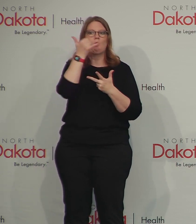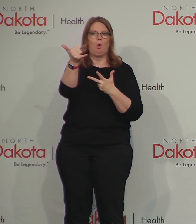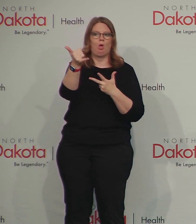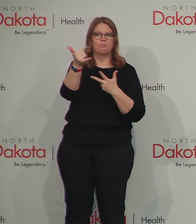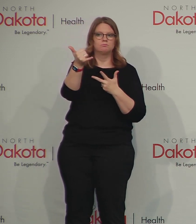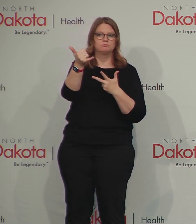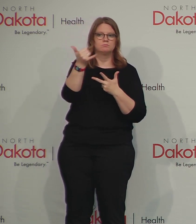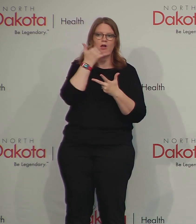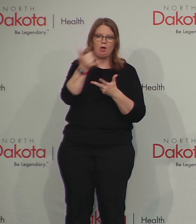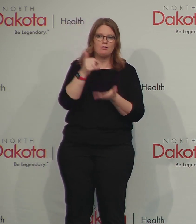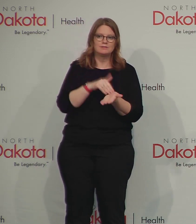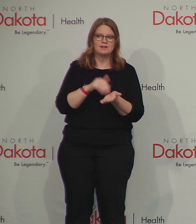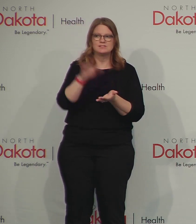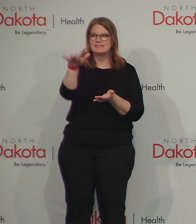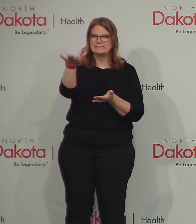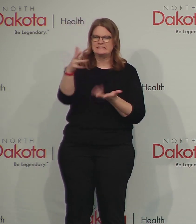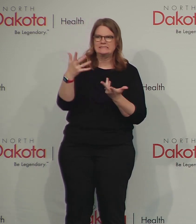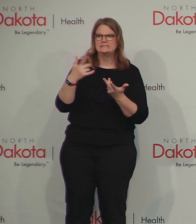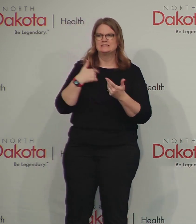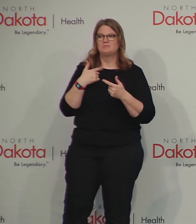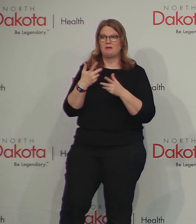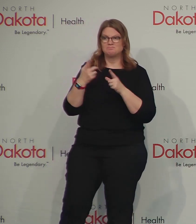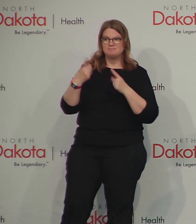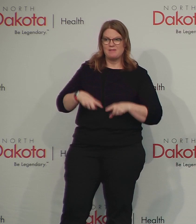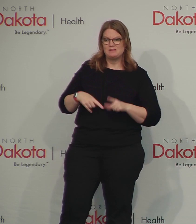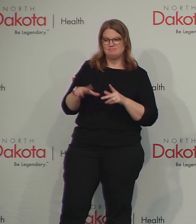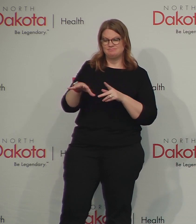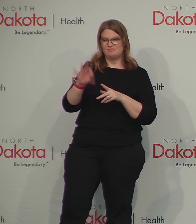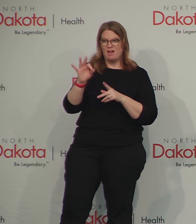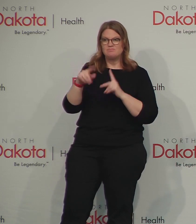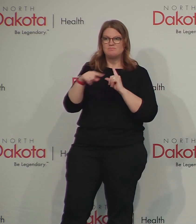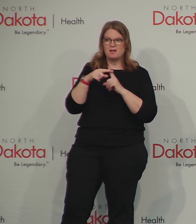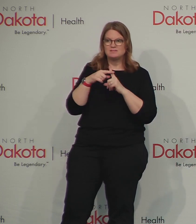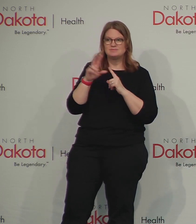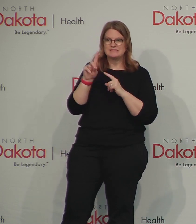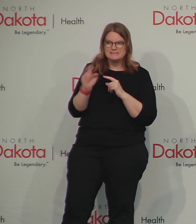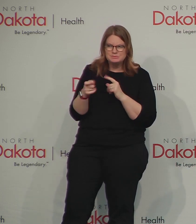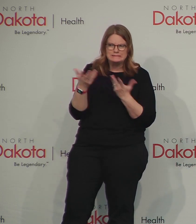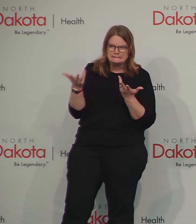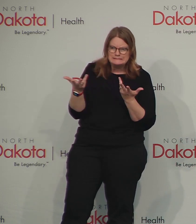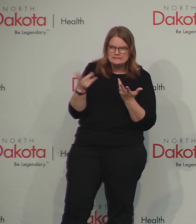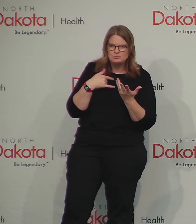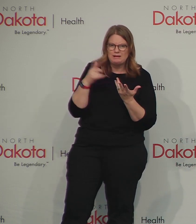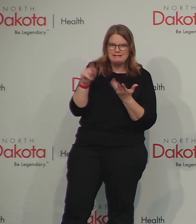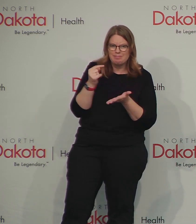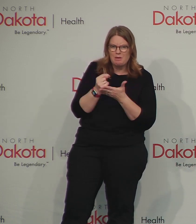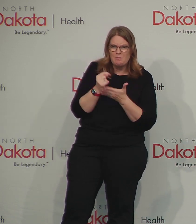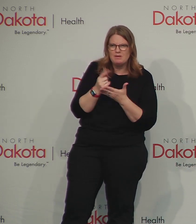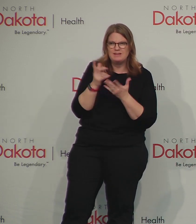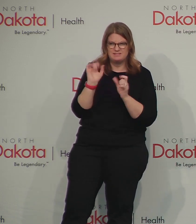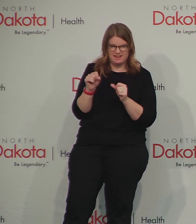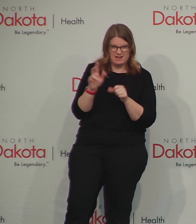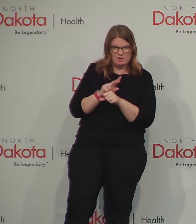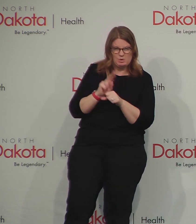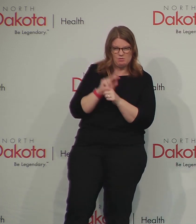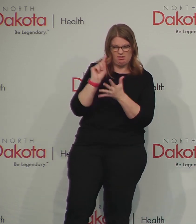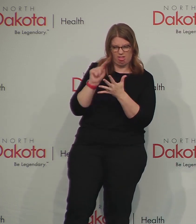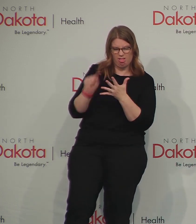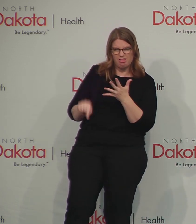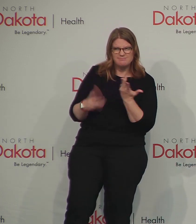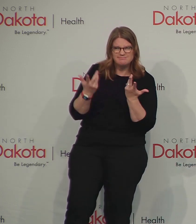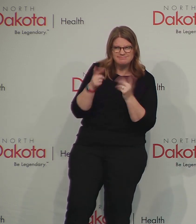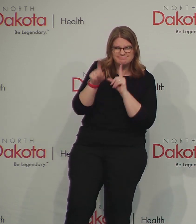these therapeutics, one or the other, or combination? Because that could save your life. That call could save your life, and it could